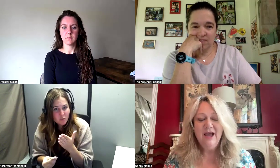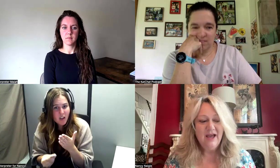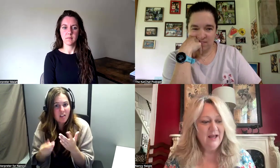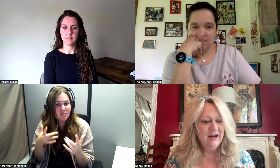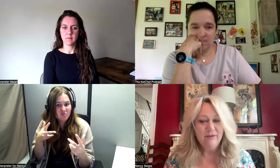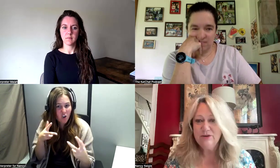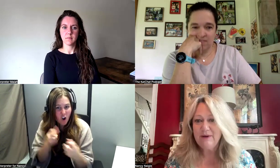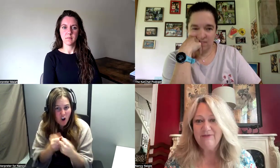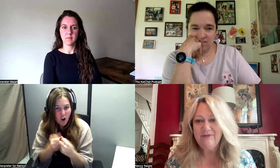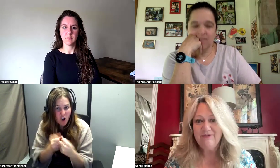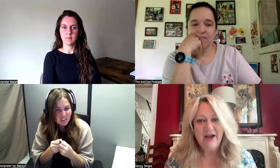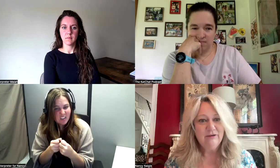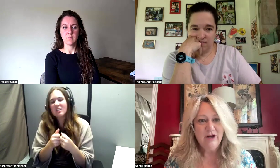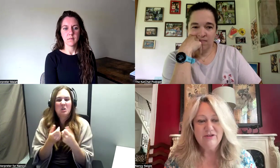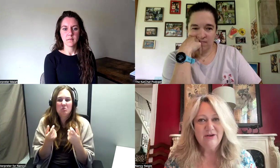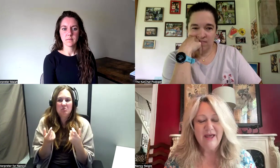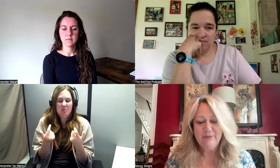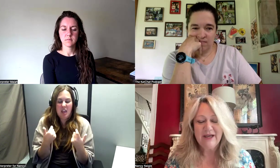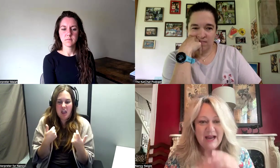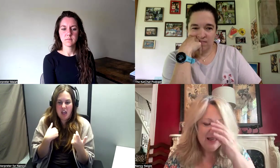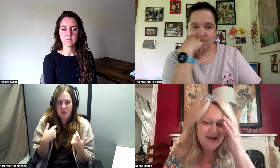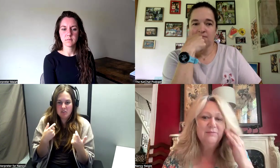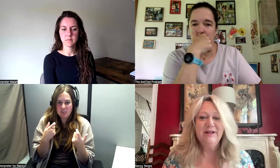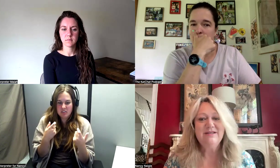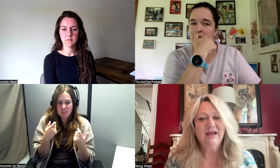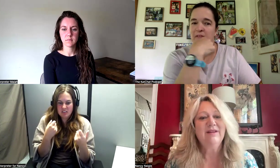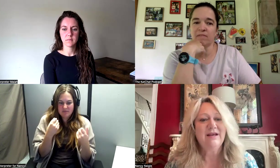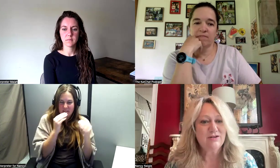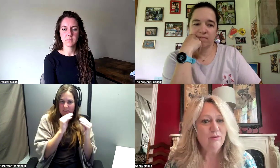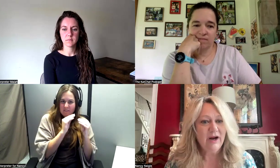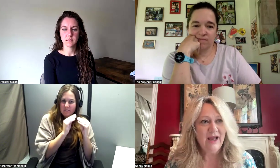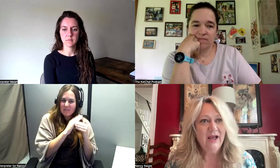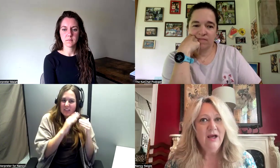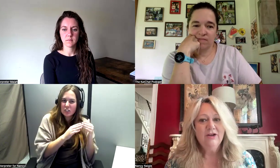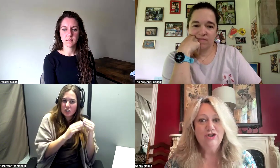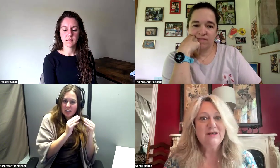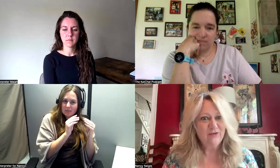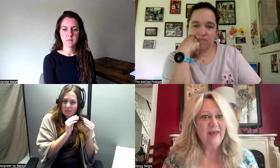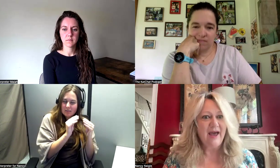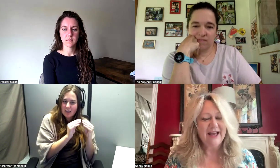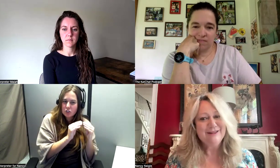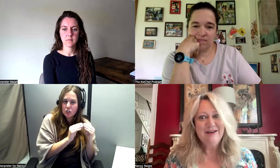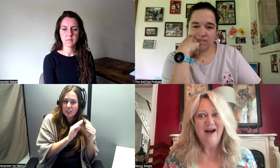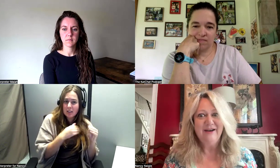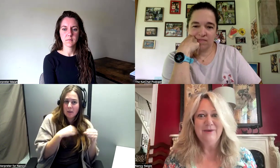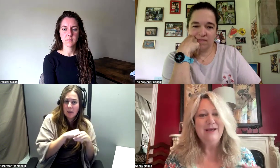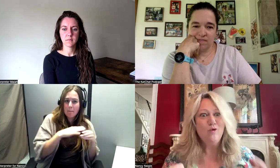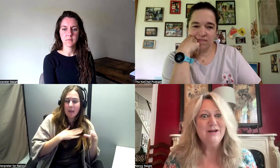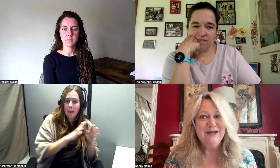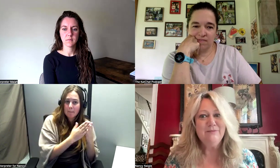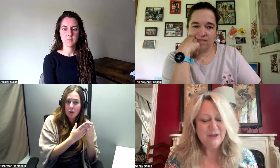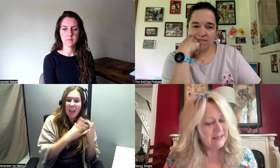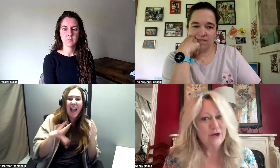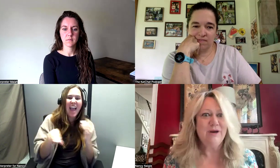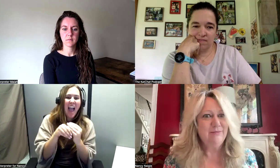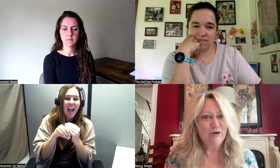sudden. And I was doing my final notes on that book. And I ended up placing him in that story just for that, like the nod. Like he wanted to be